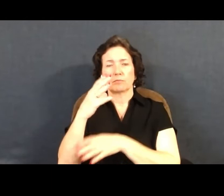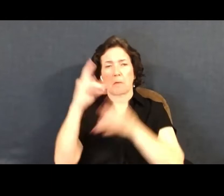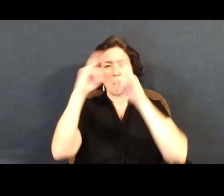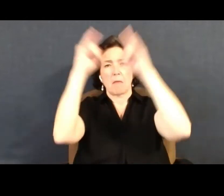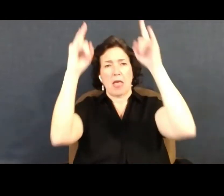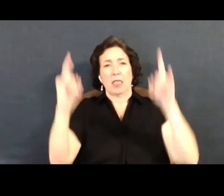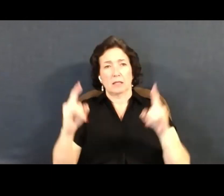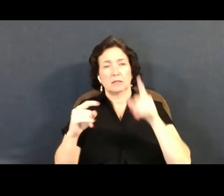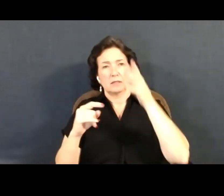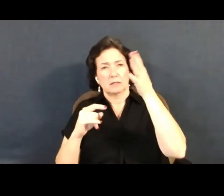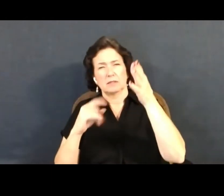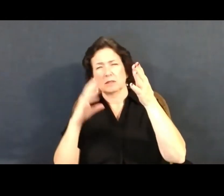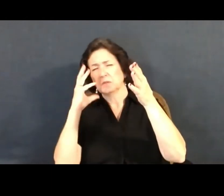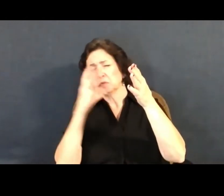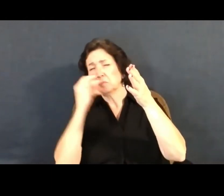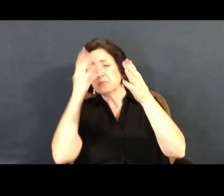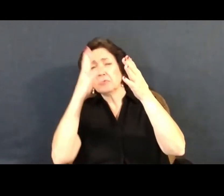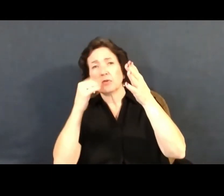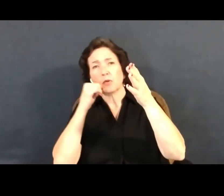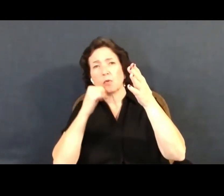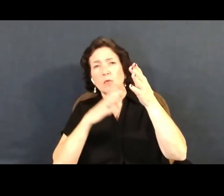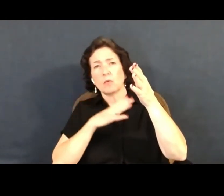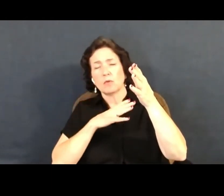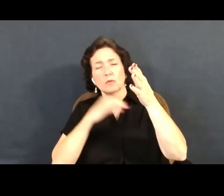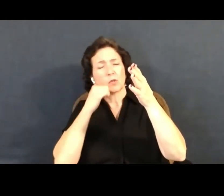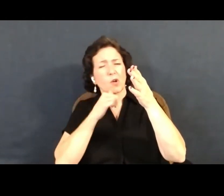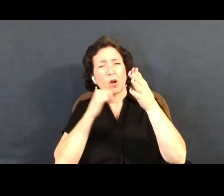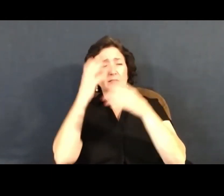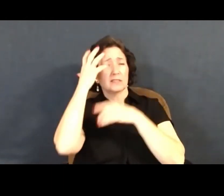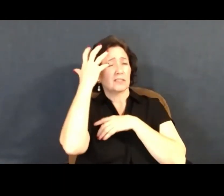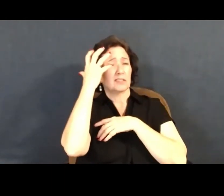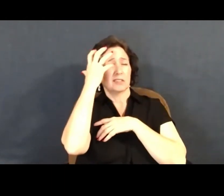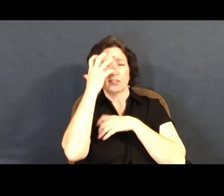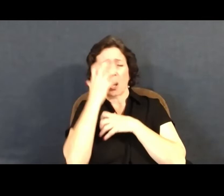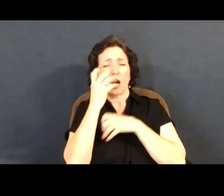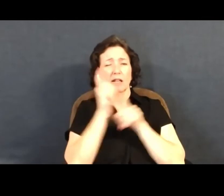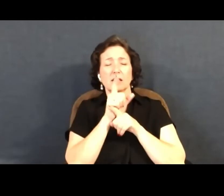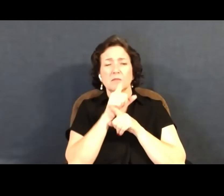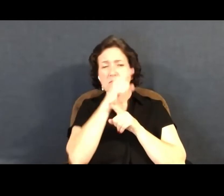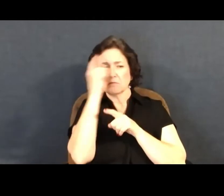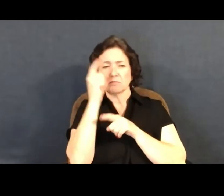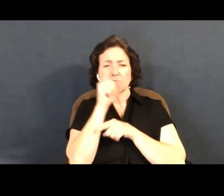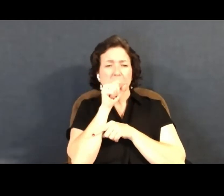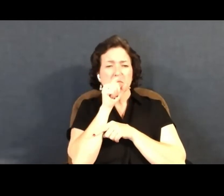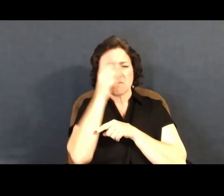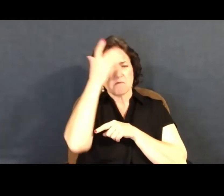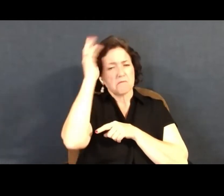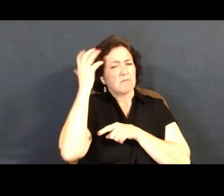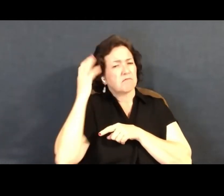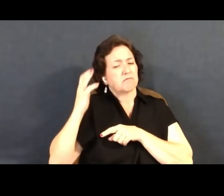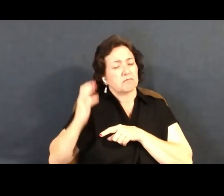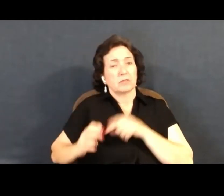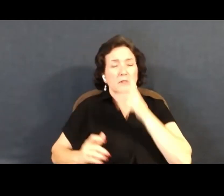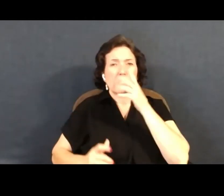girl, beautiful girl, hair as dark as a raven's wing. She came to the